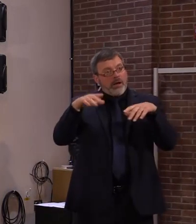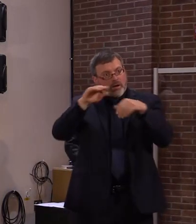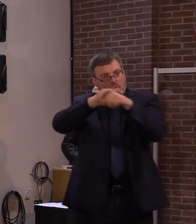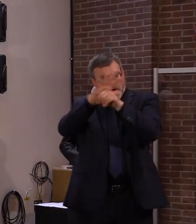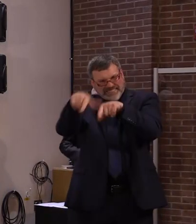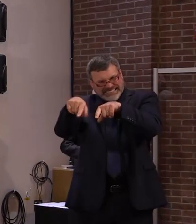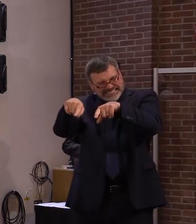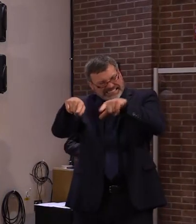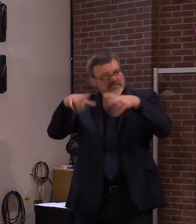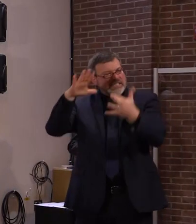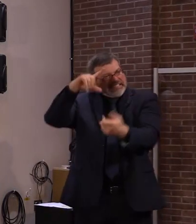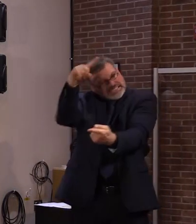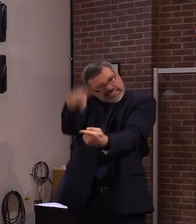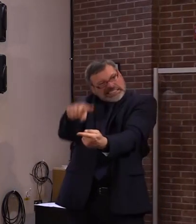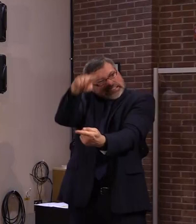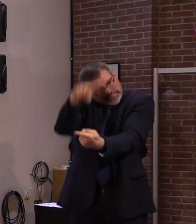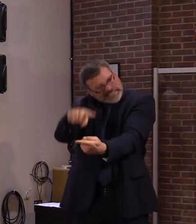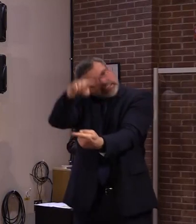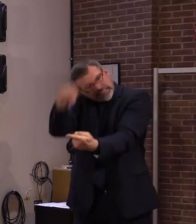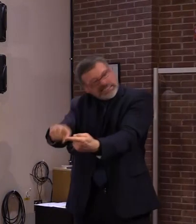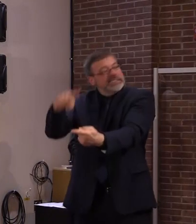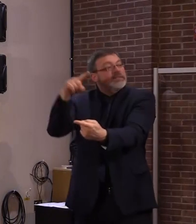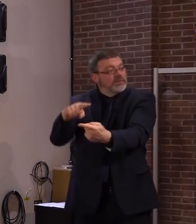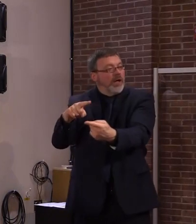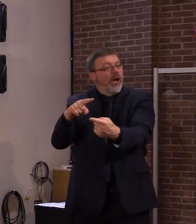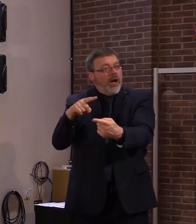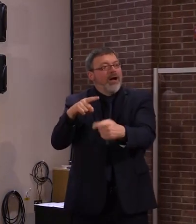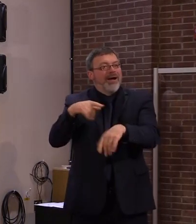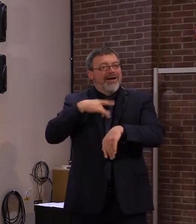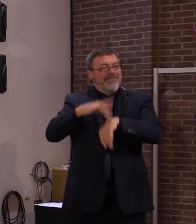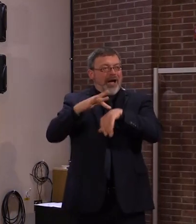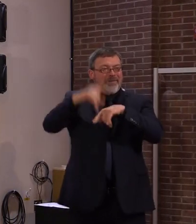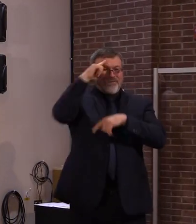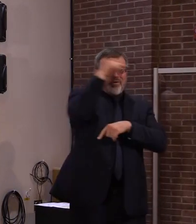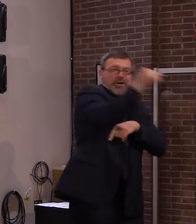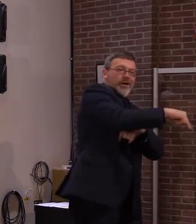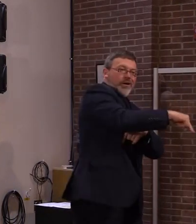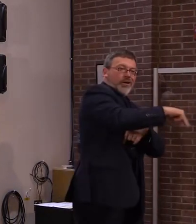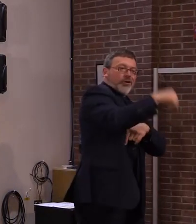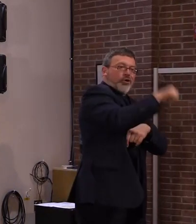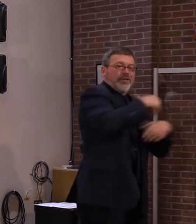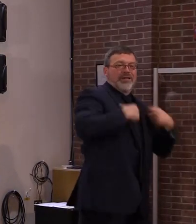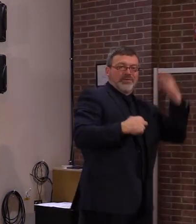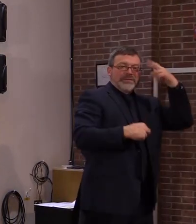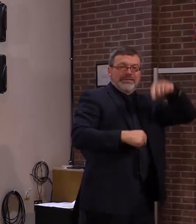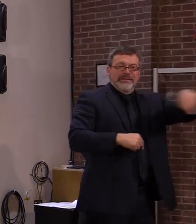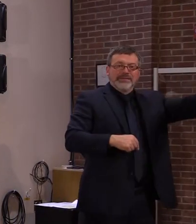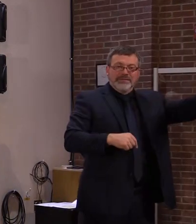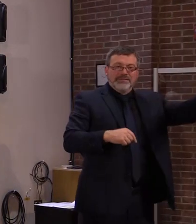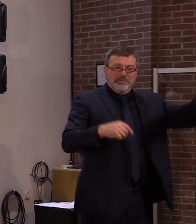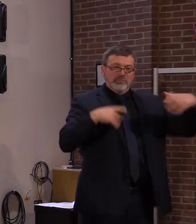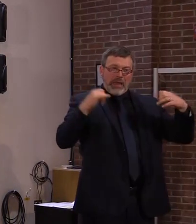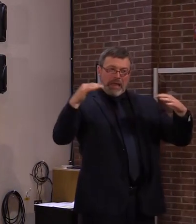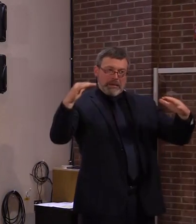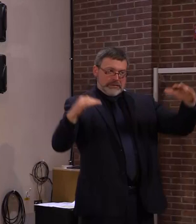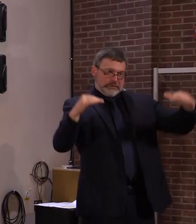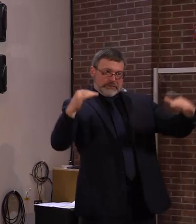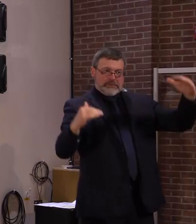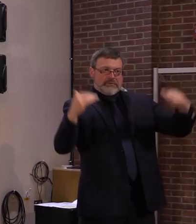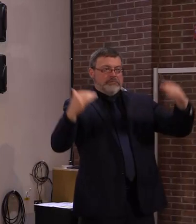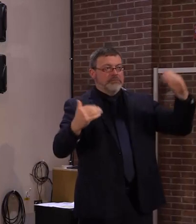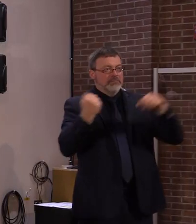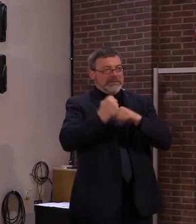lot more doable now than reducing the number of people who need urgent medical care. So how do we do